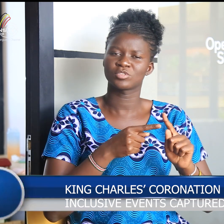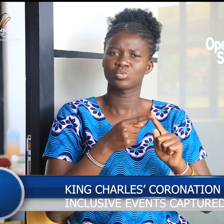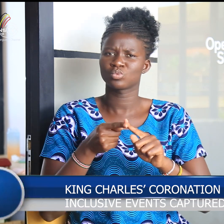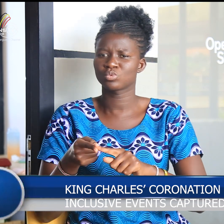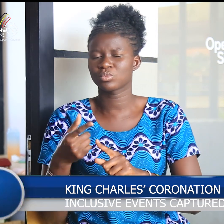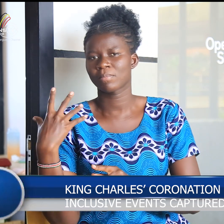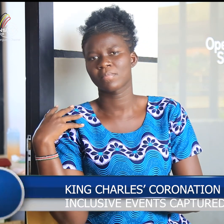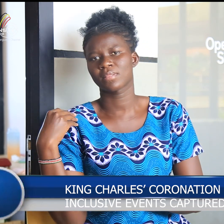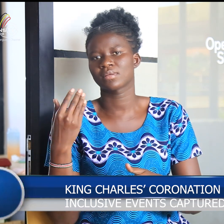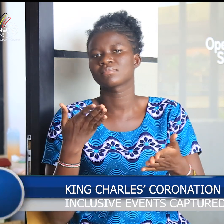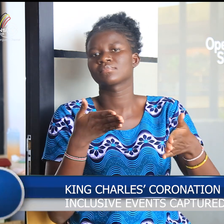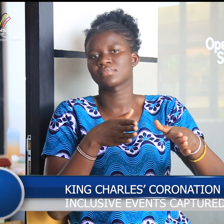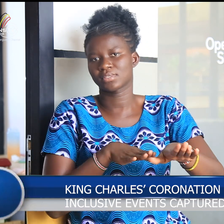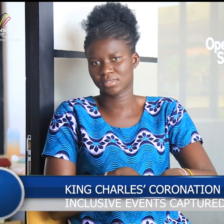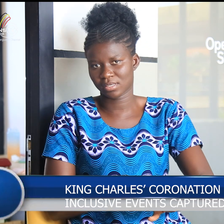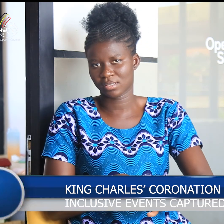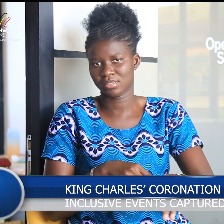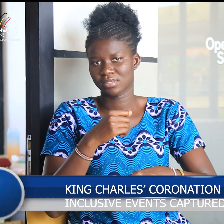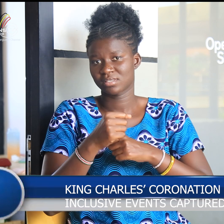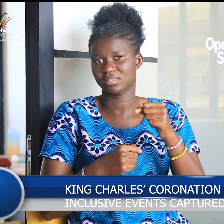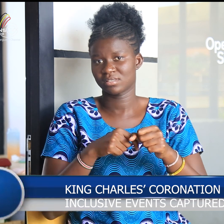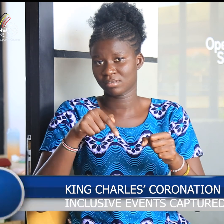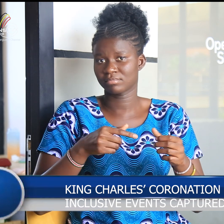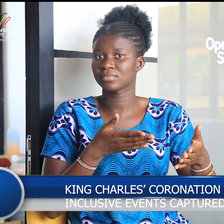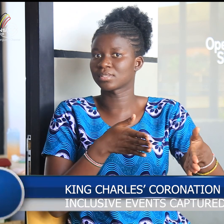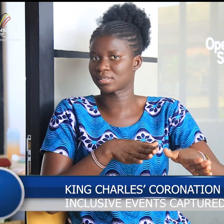3. Queen Elizabeth died recently.